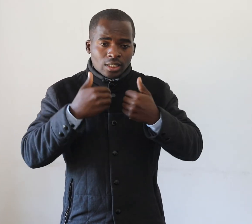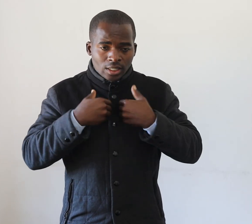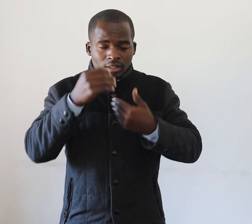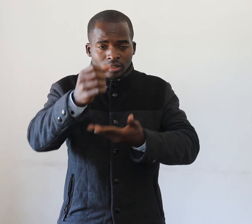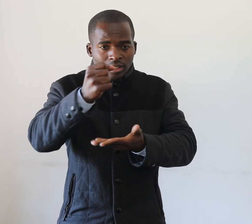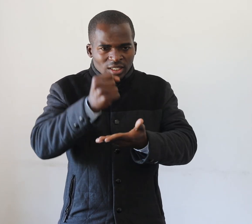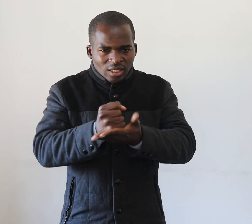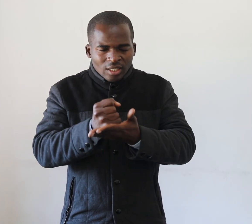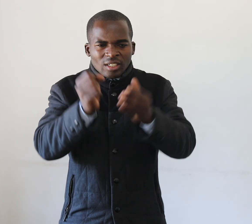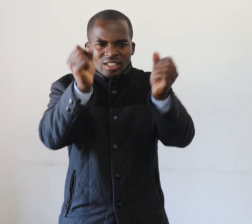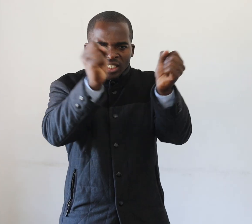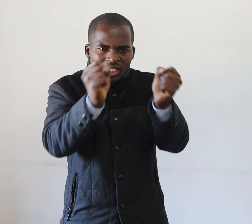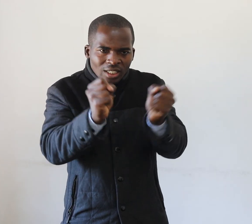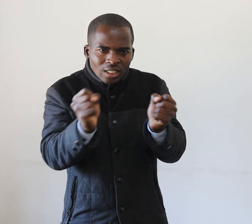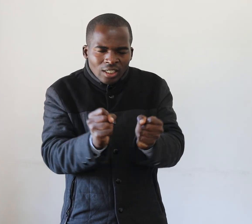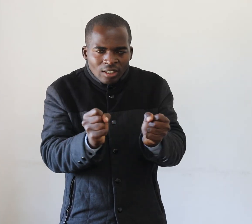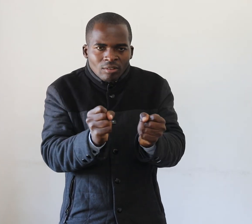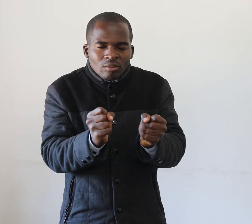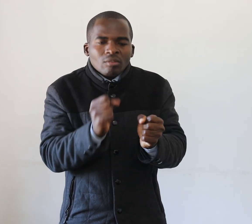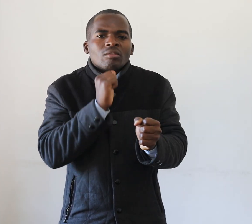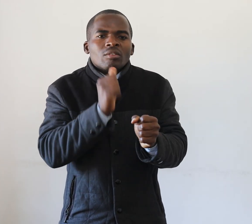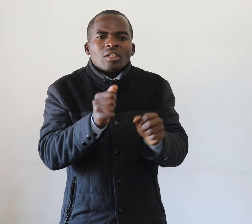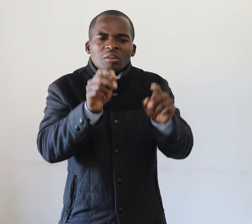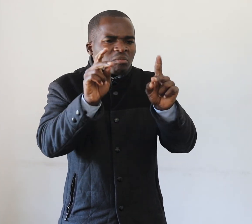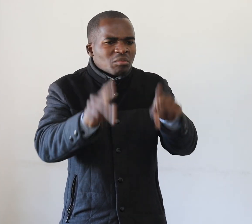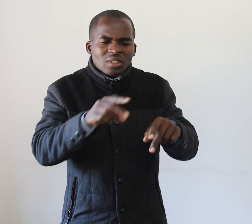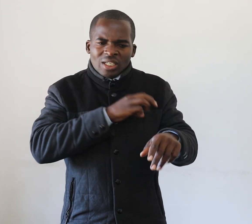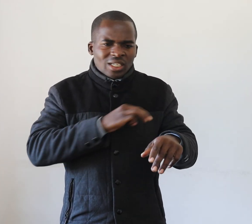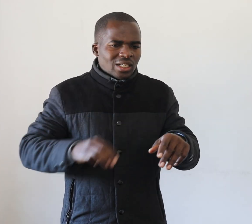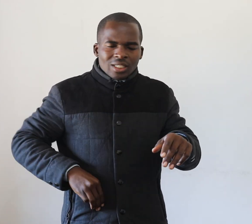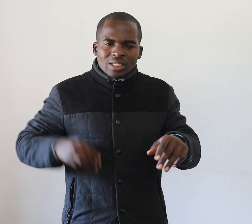structure, not to the individual MP personally.